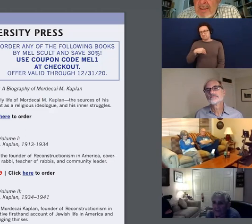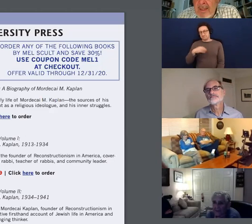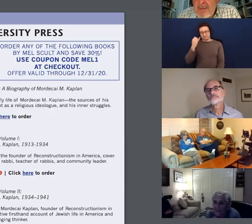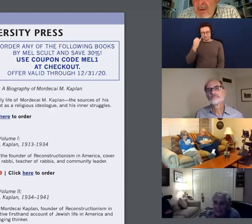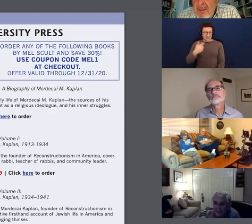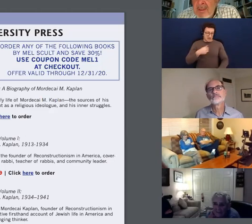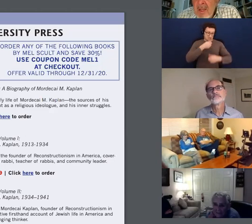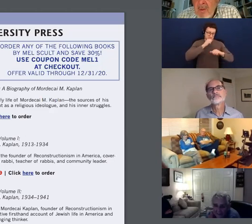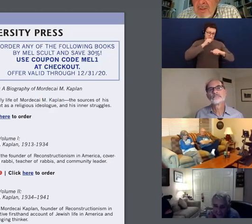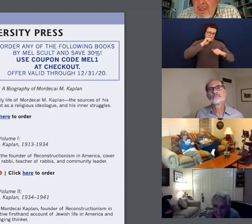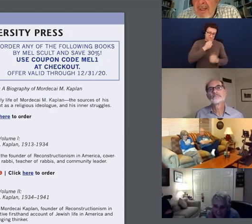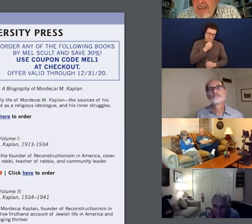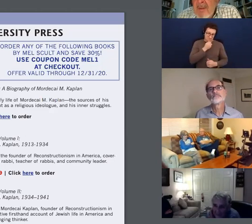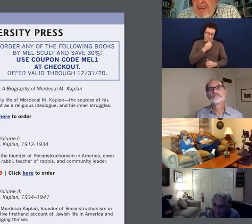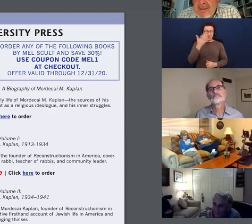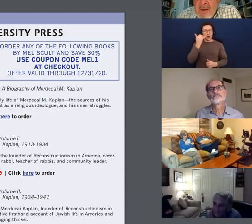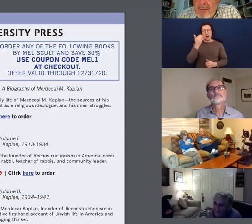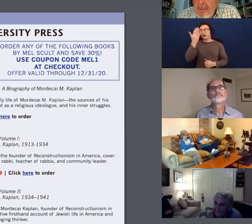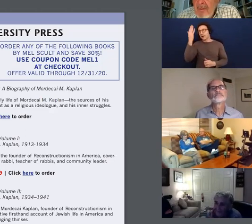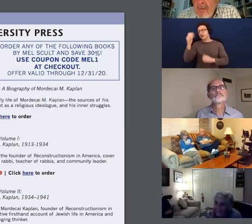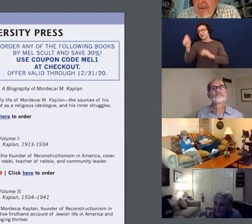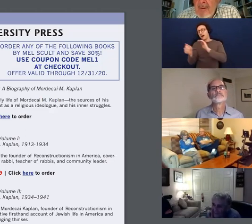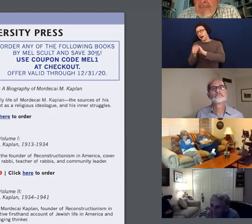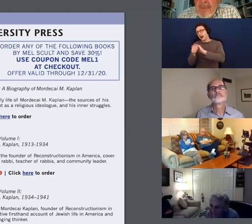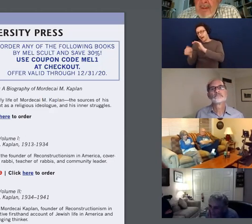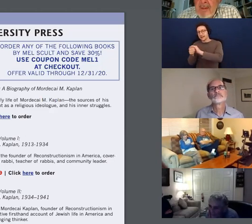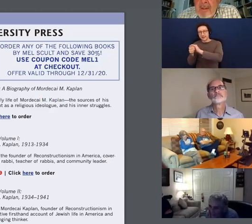suffering that they experienced, which they didn't expect to suffer.